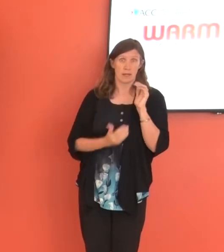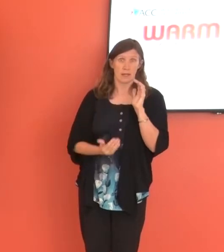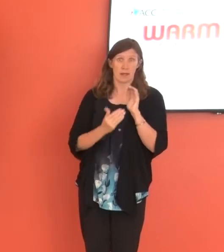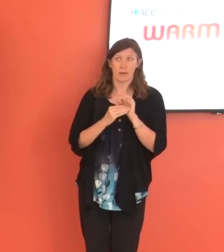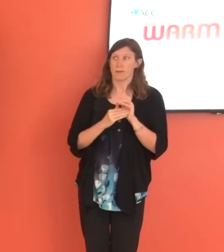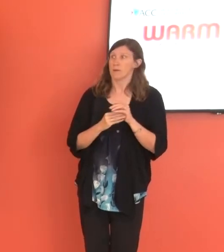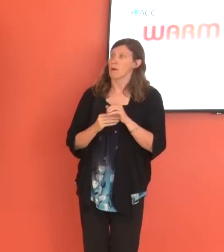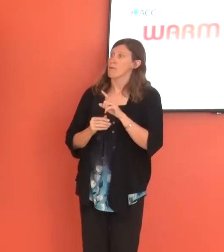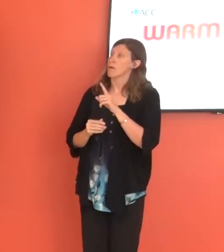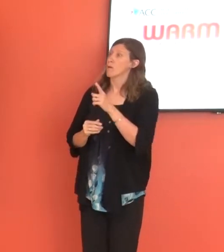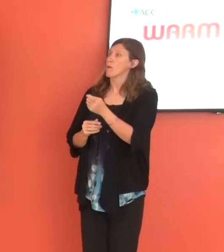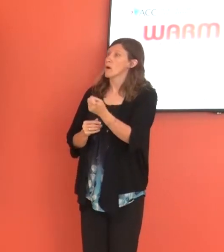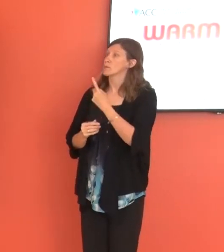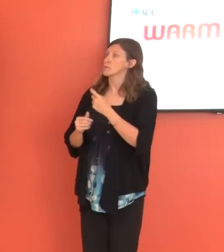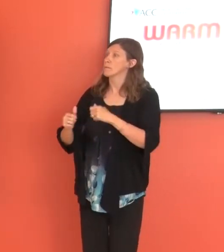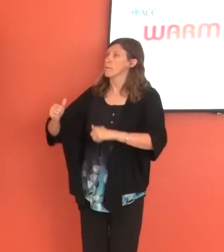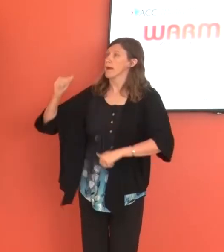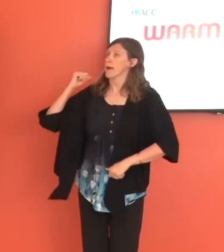back.